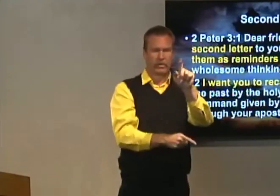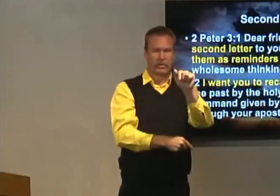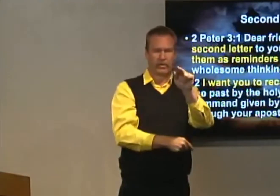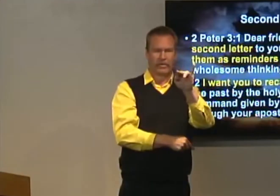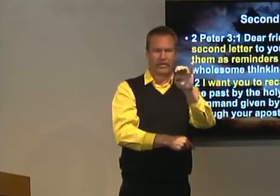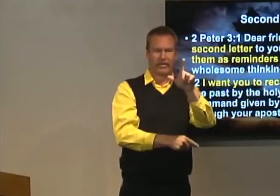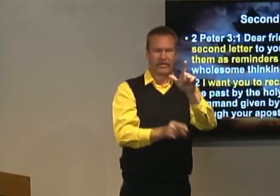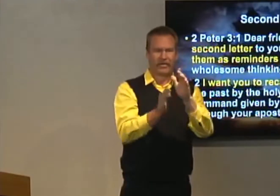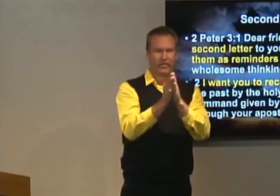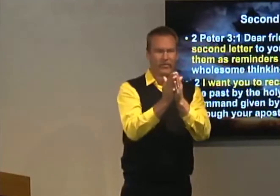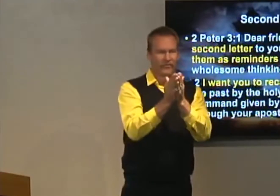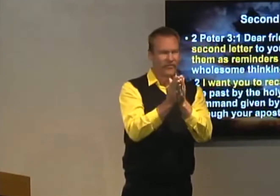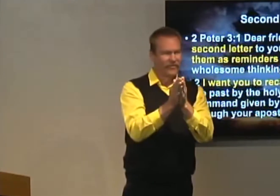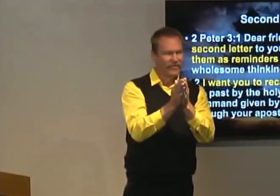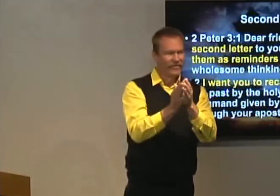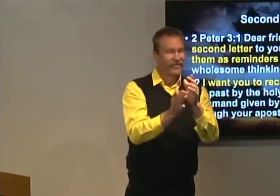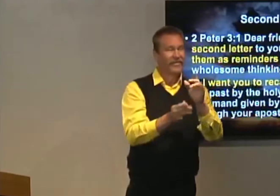the future.